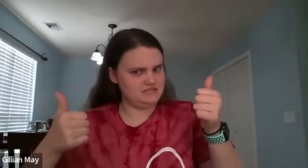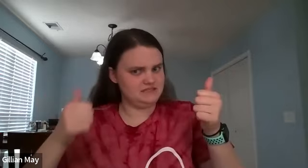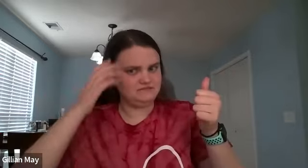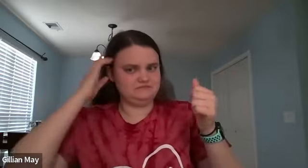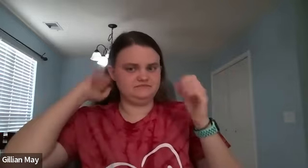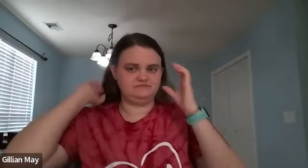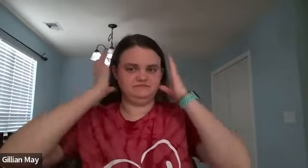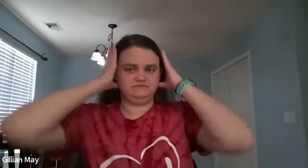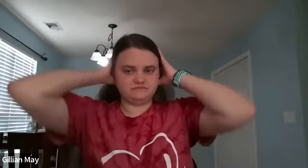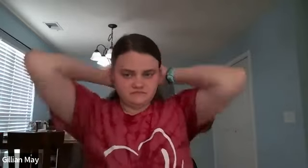sense?